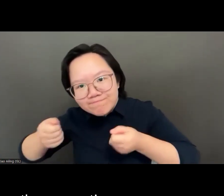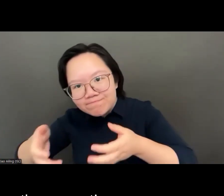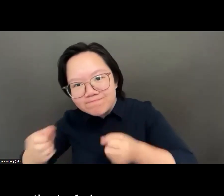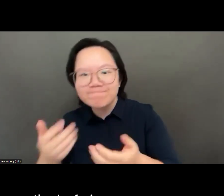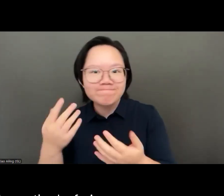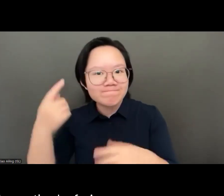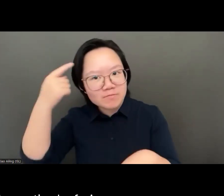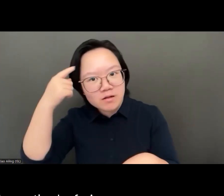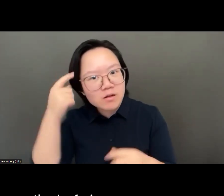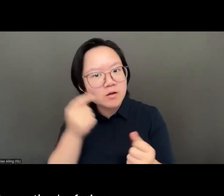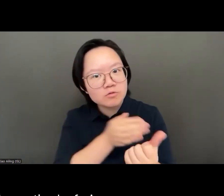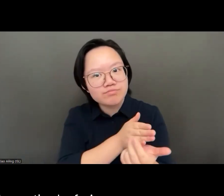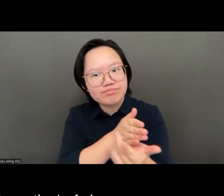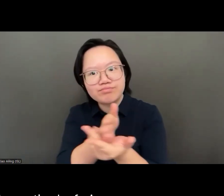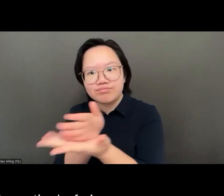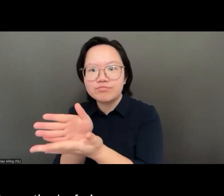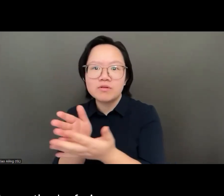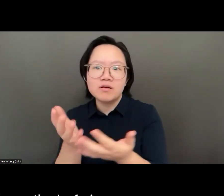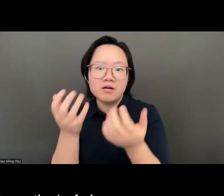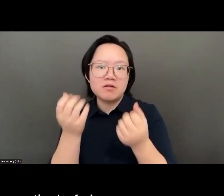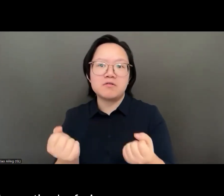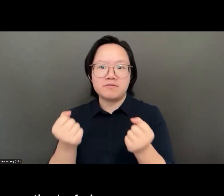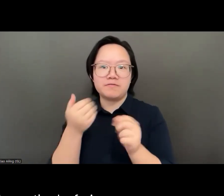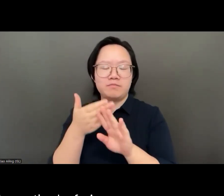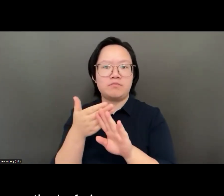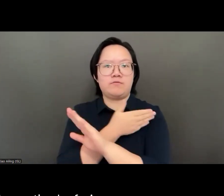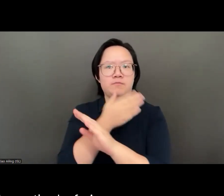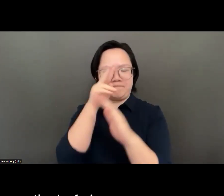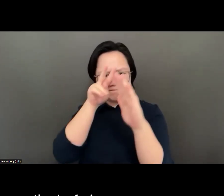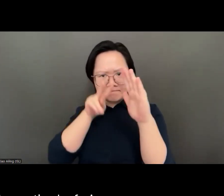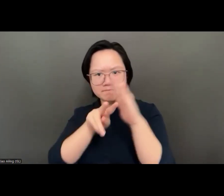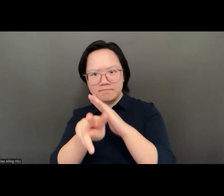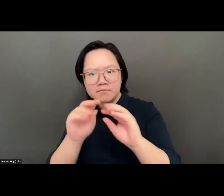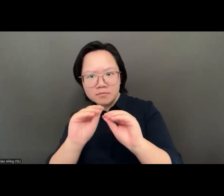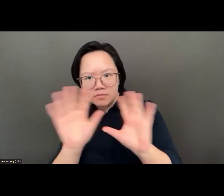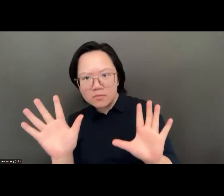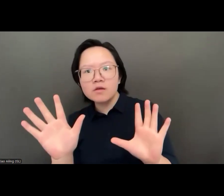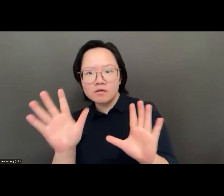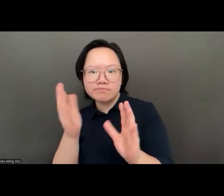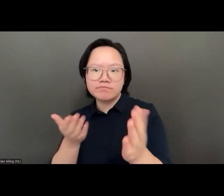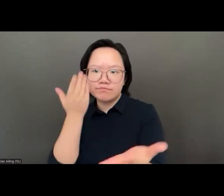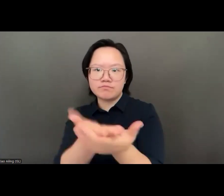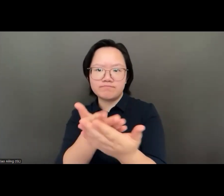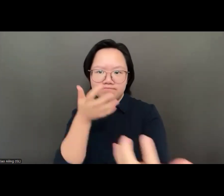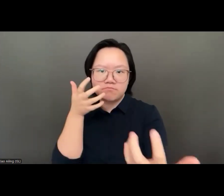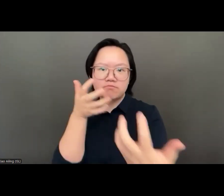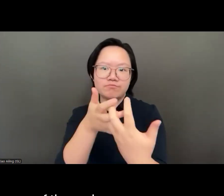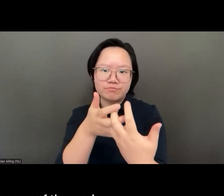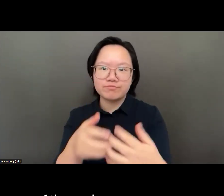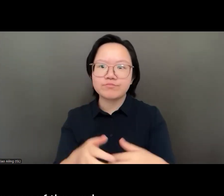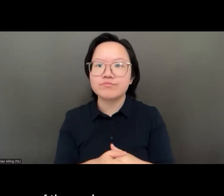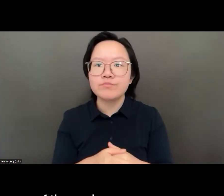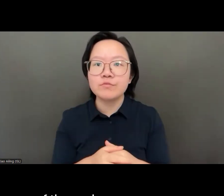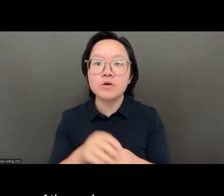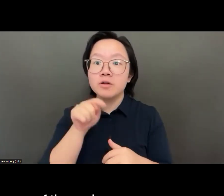conversation to share any kind of issues they're facing from our services, during